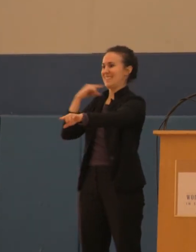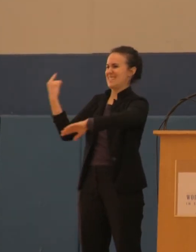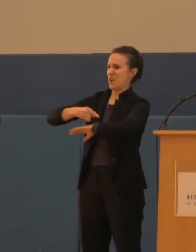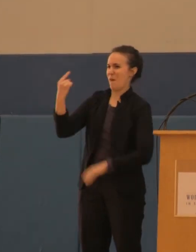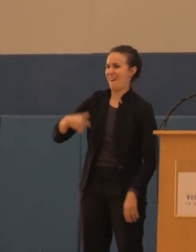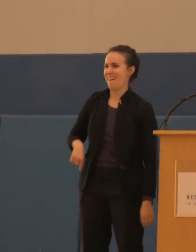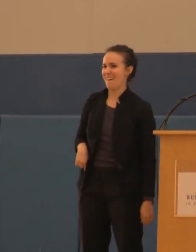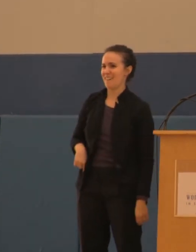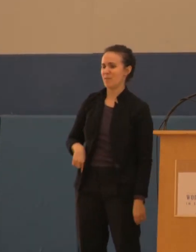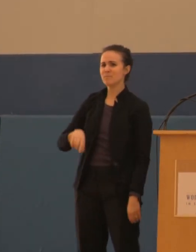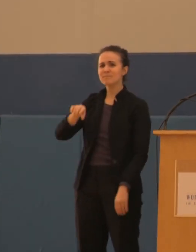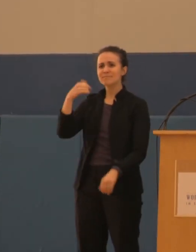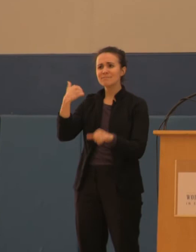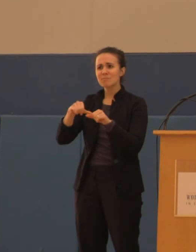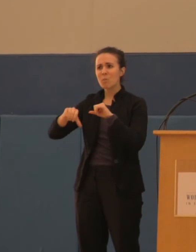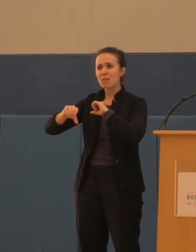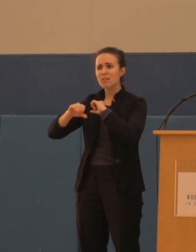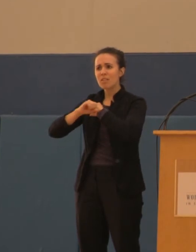On the bus with Billy Bush?